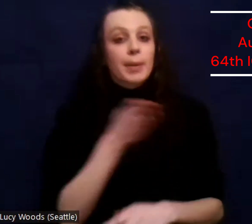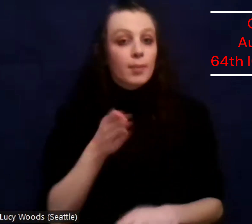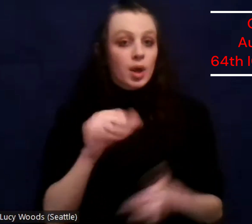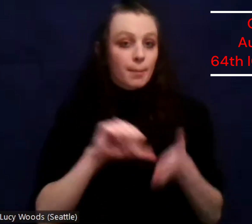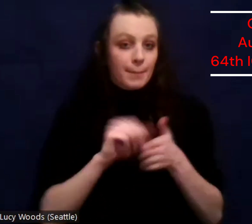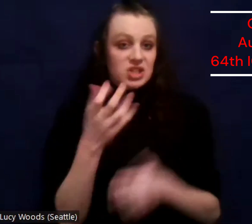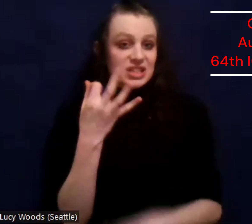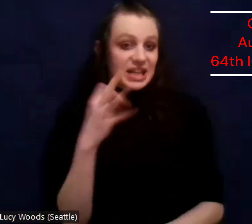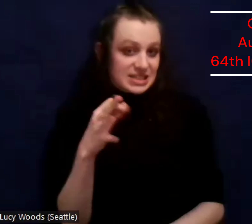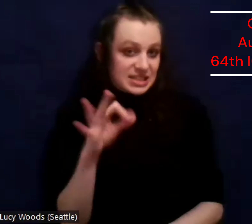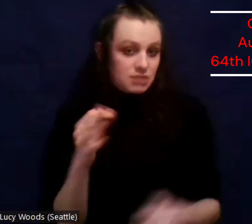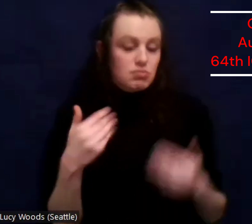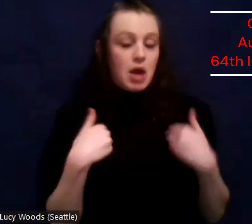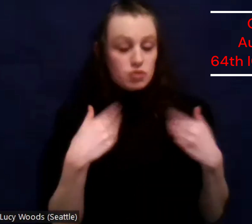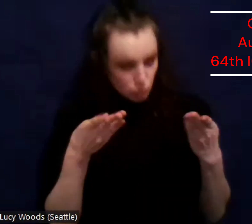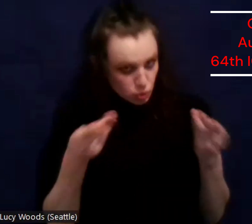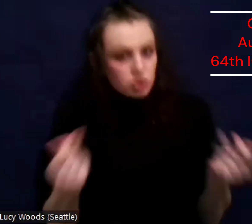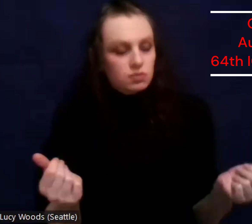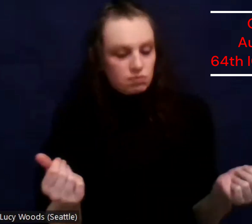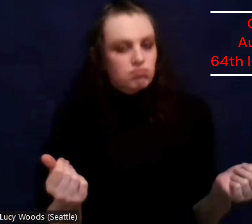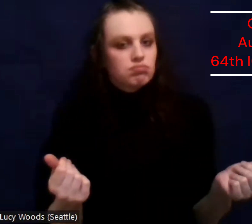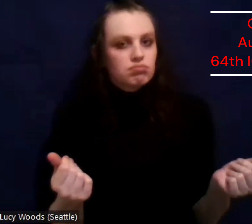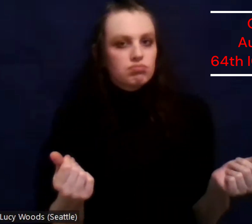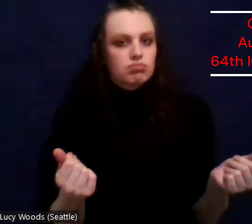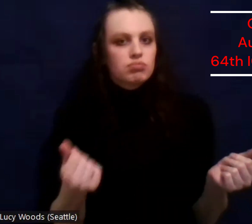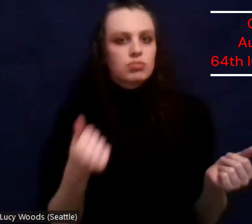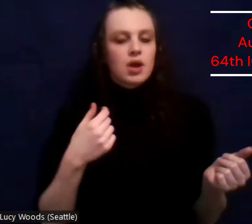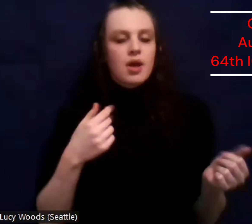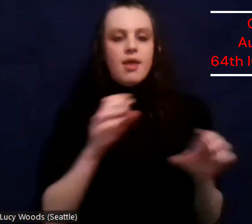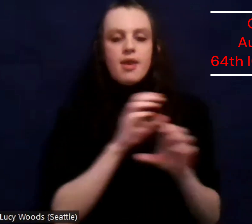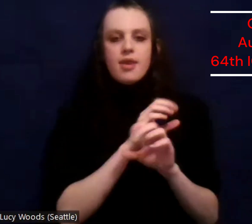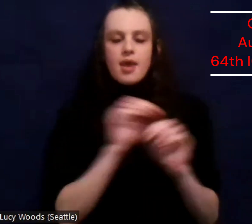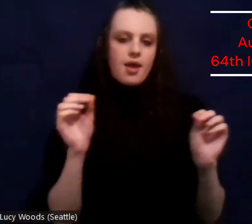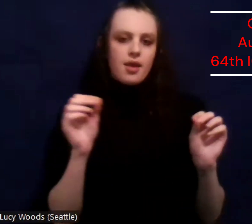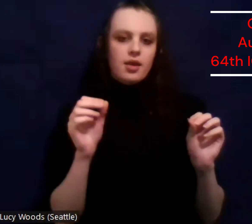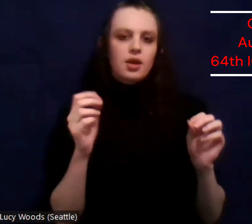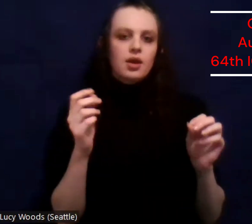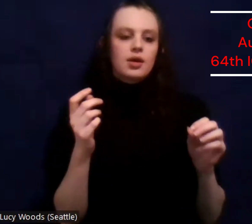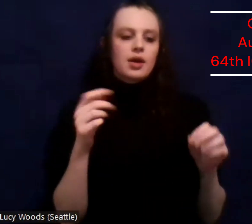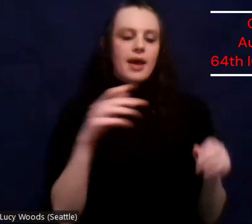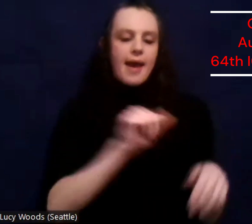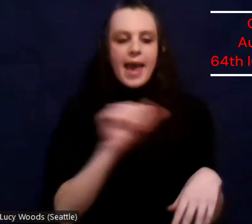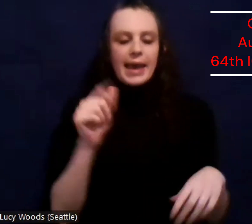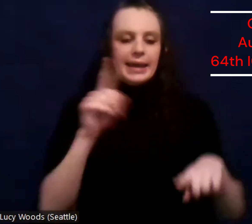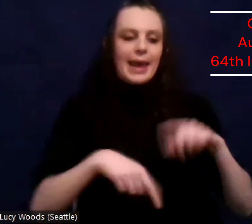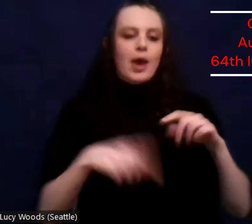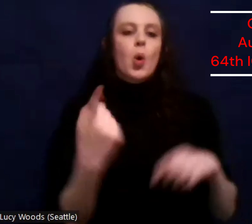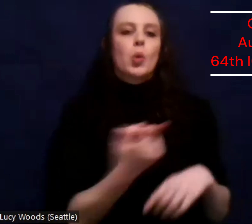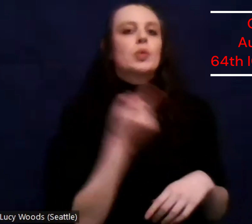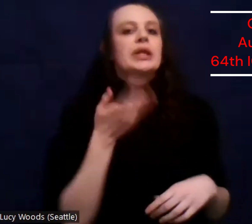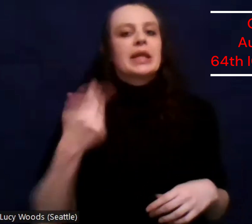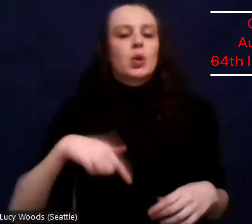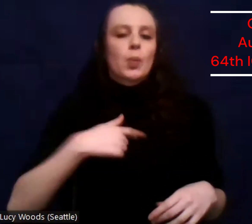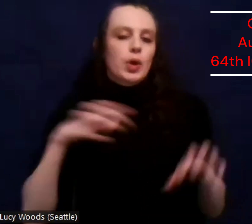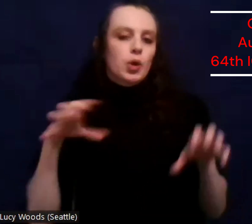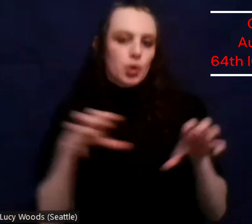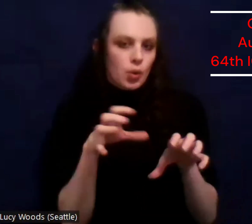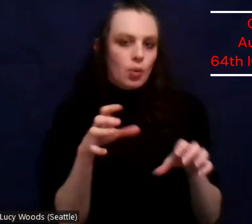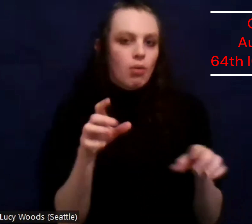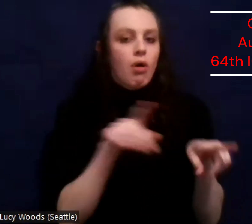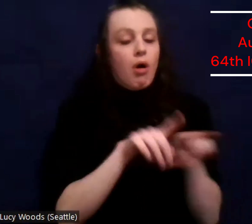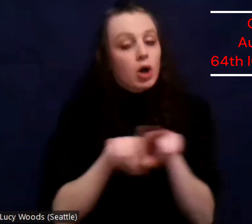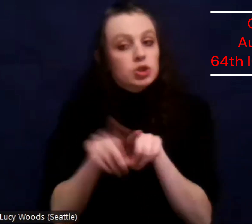is a solution that none of us make a sole vocation of this work, nor do we think its effectiveness would be increased if we